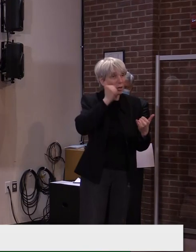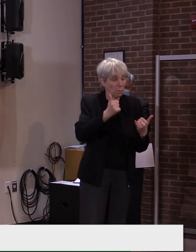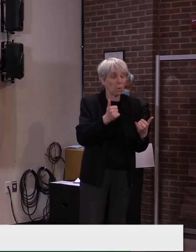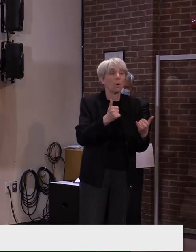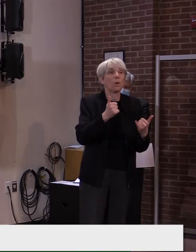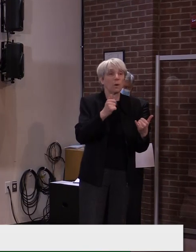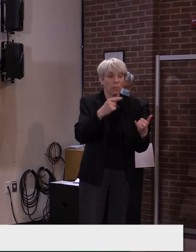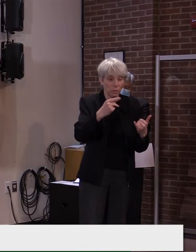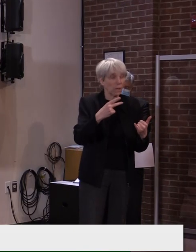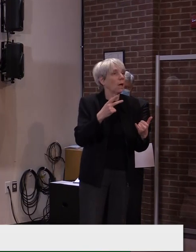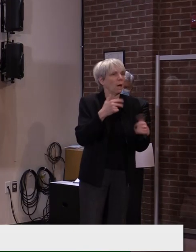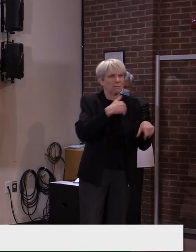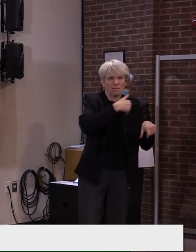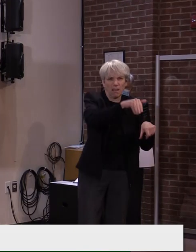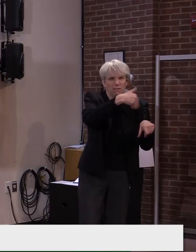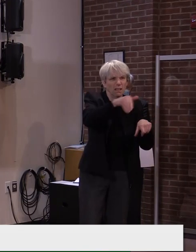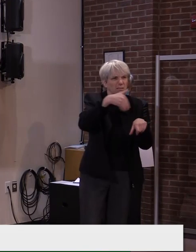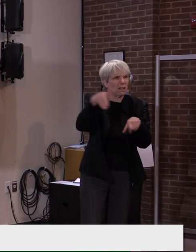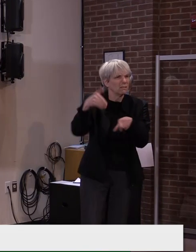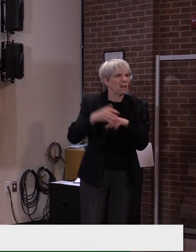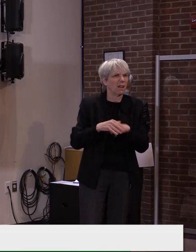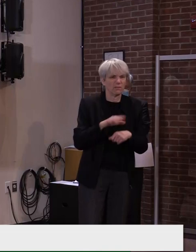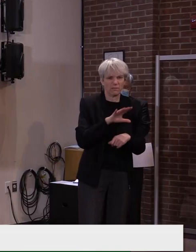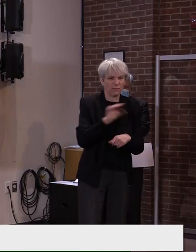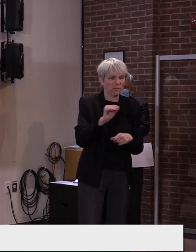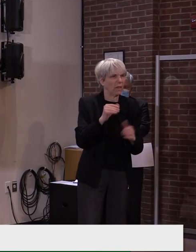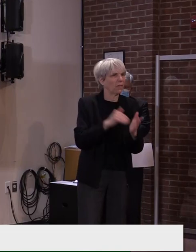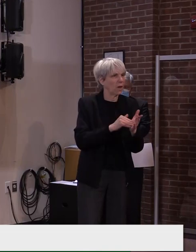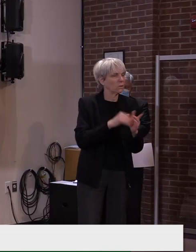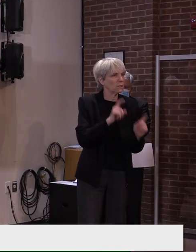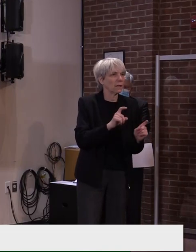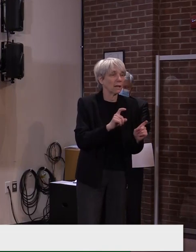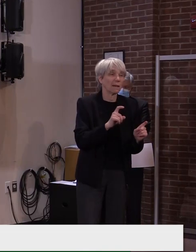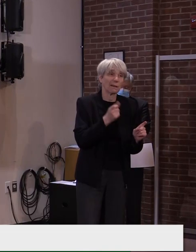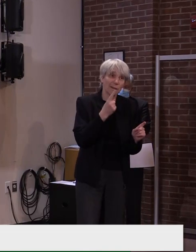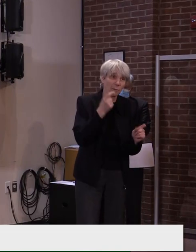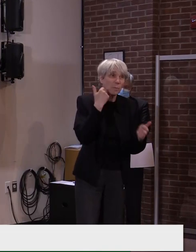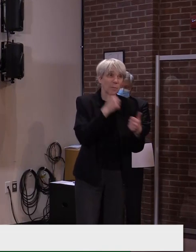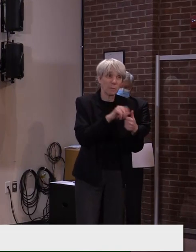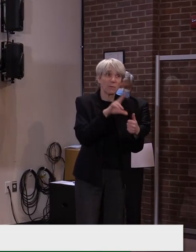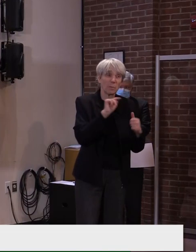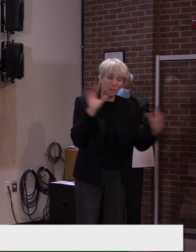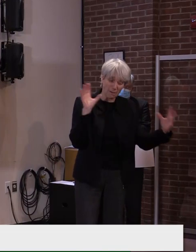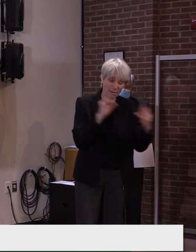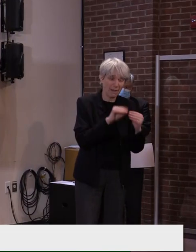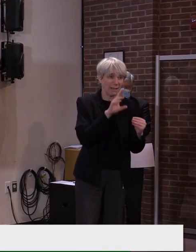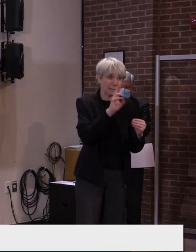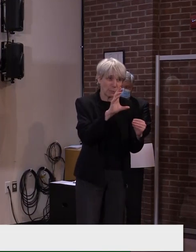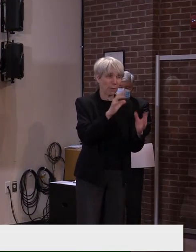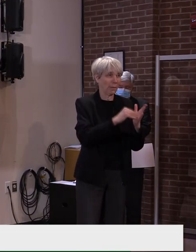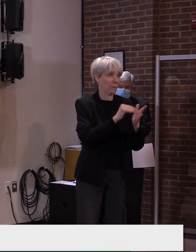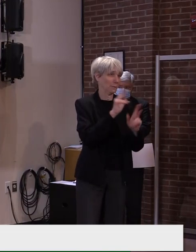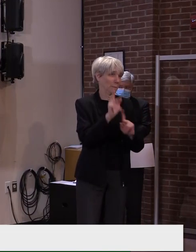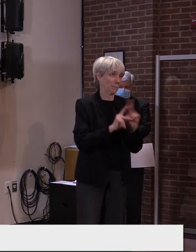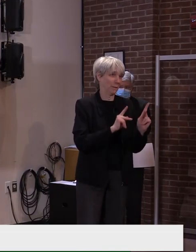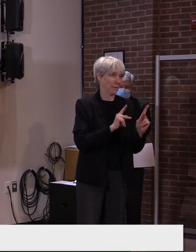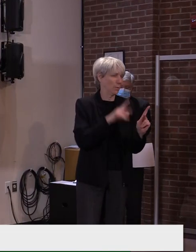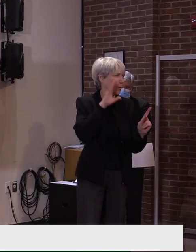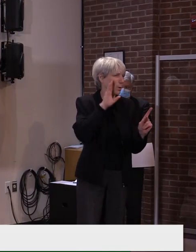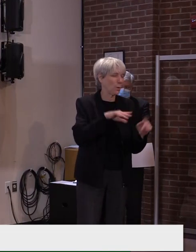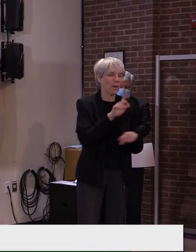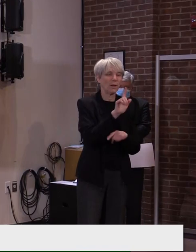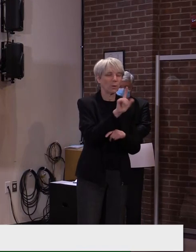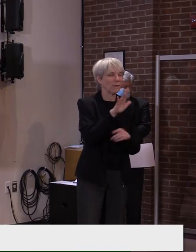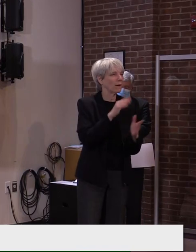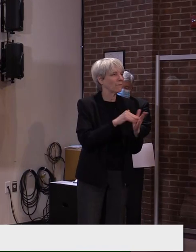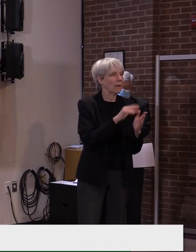of tests out, but again, we have 600,000 people. We know that wasn't going to be enough. And again,